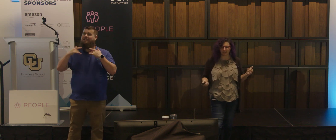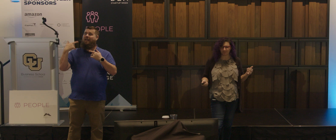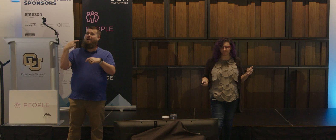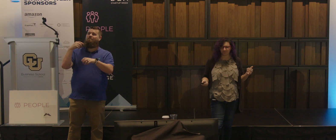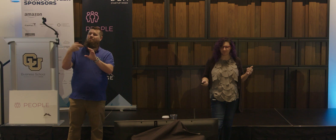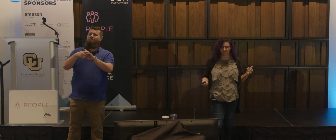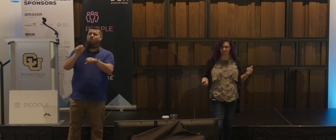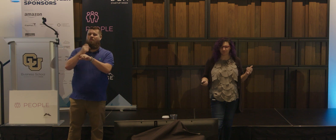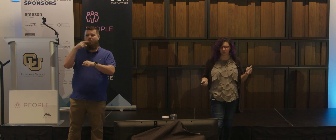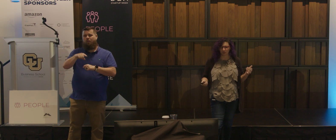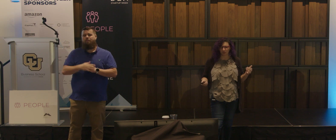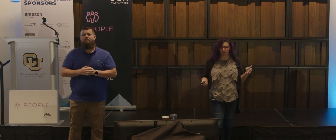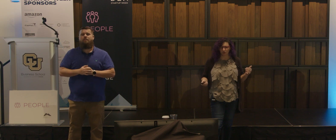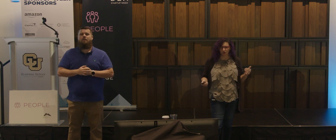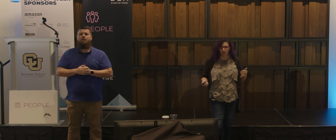this company.